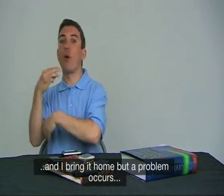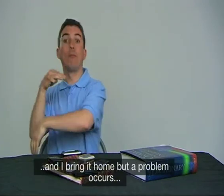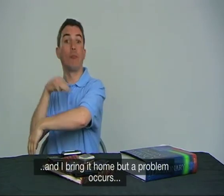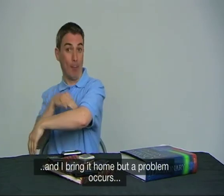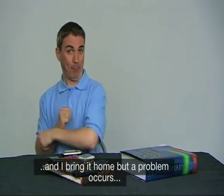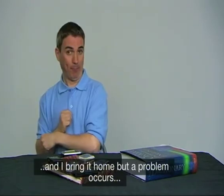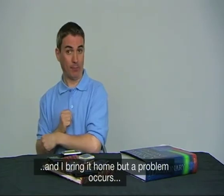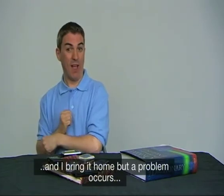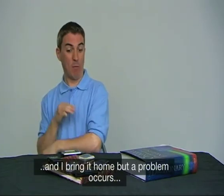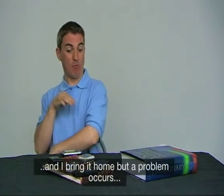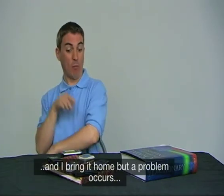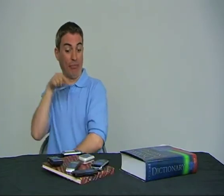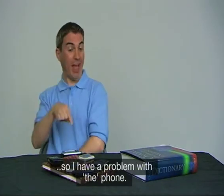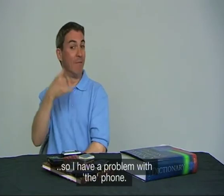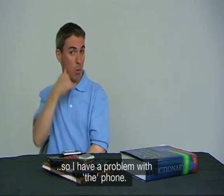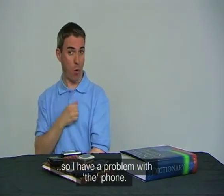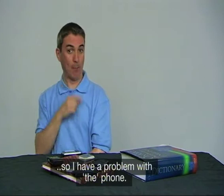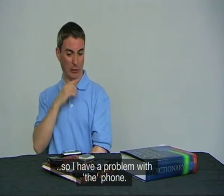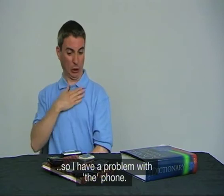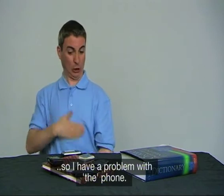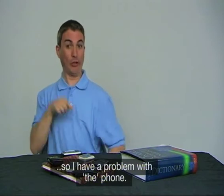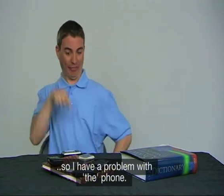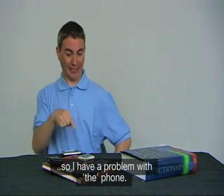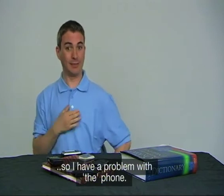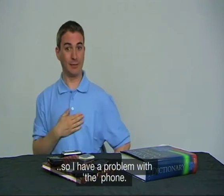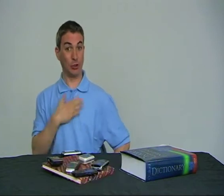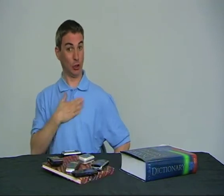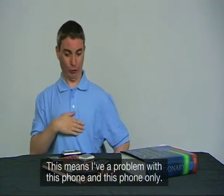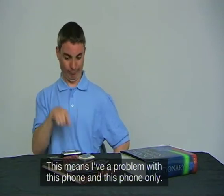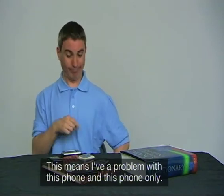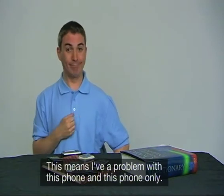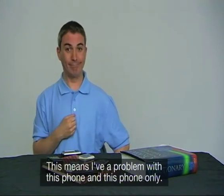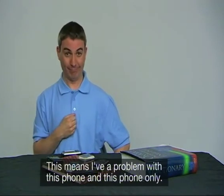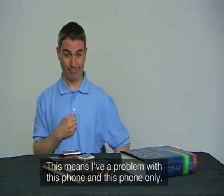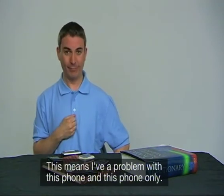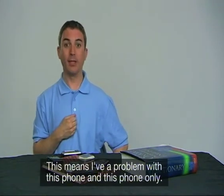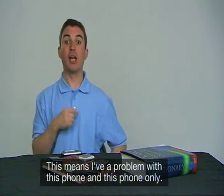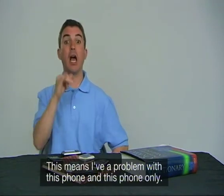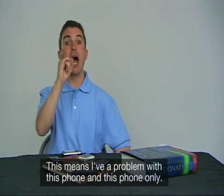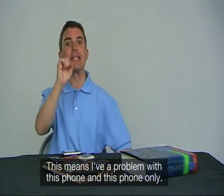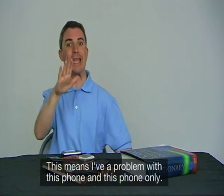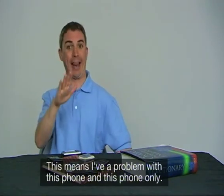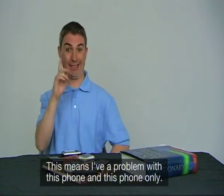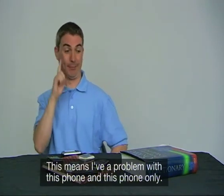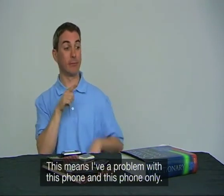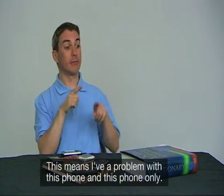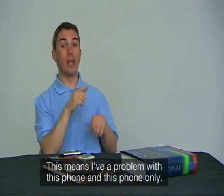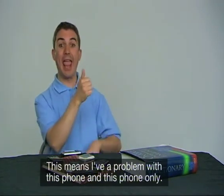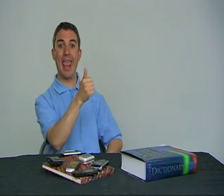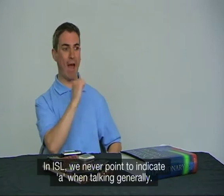but a problem occurs. So I have a problem with the phone. This means I have a problem with this phone and this phone only. In ISL,